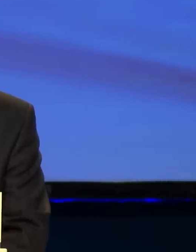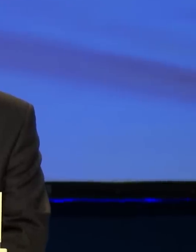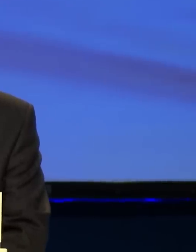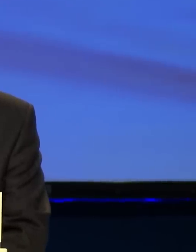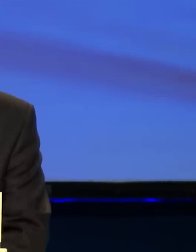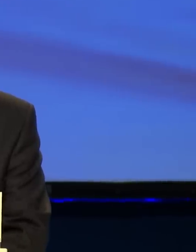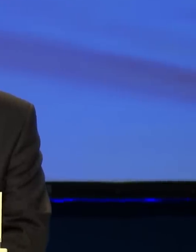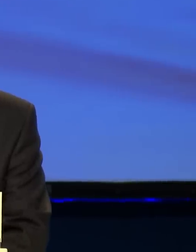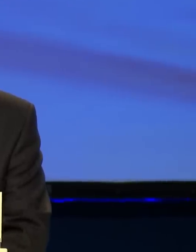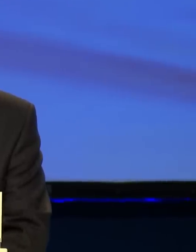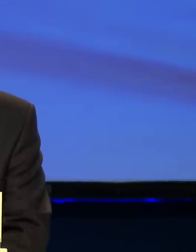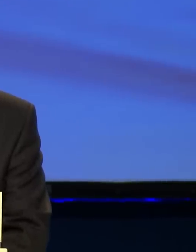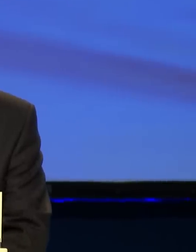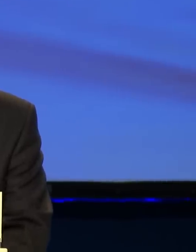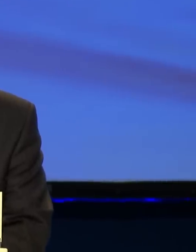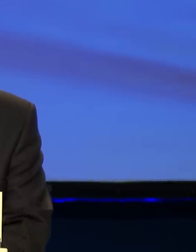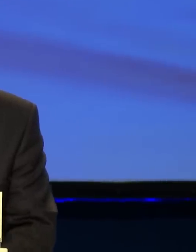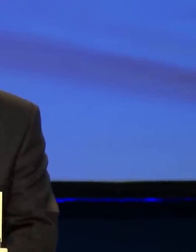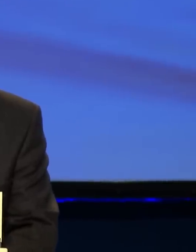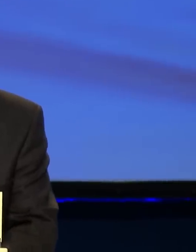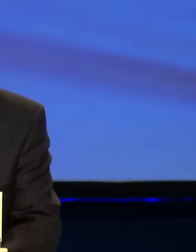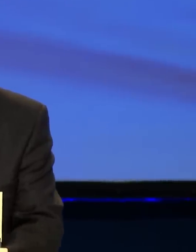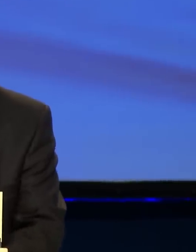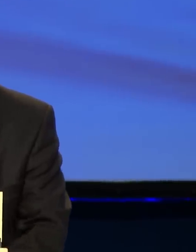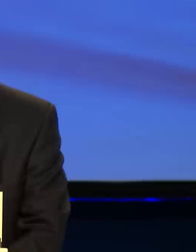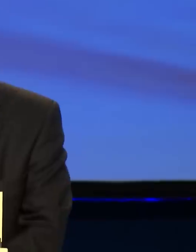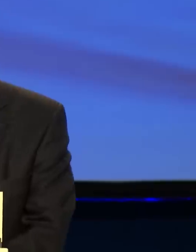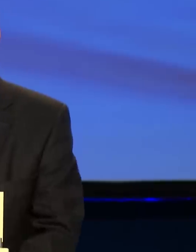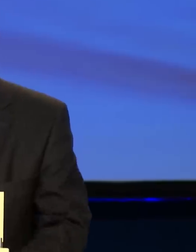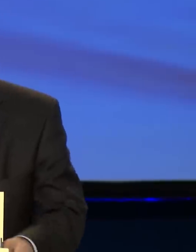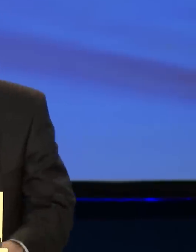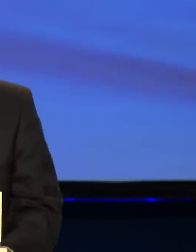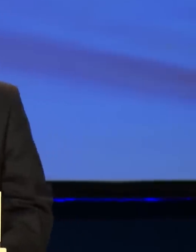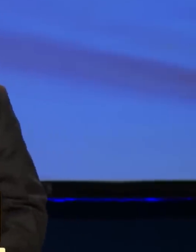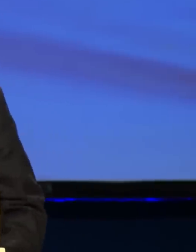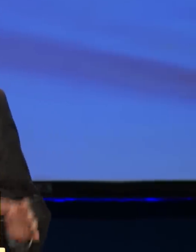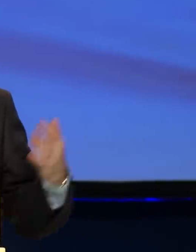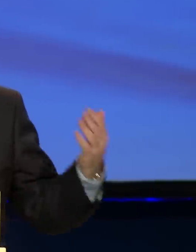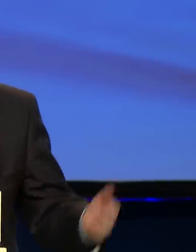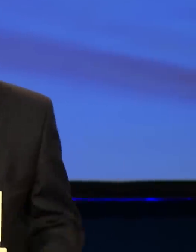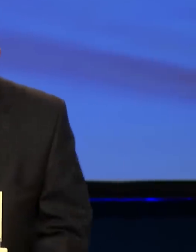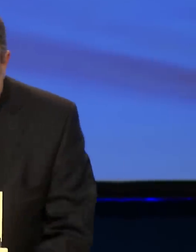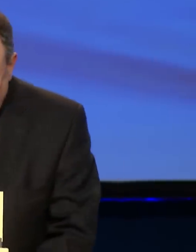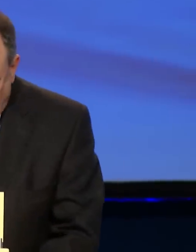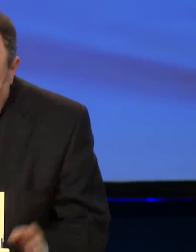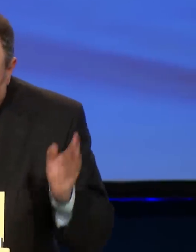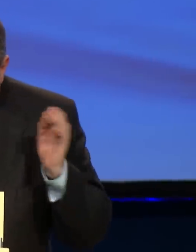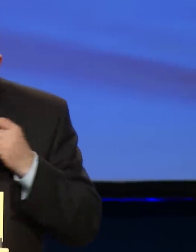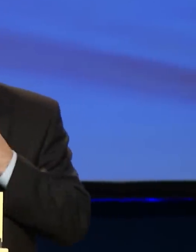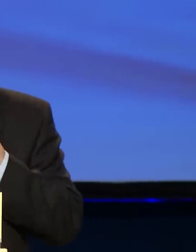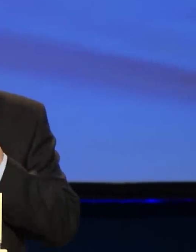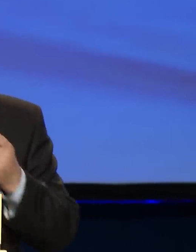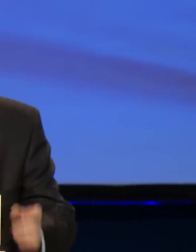section from the epilogue of the book. I was tempted to call it Last Call and to do it as Reverend I Am Jolly,